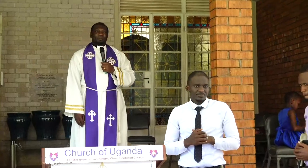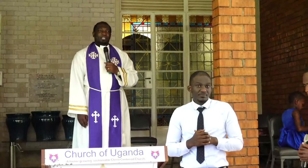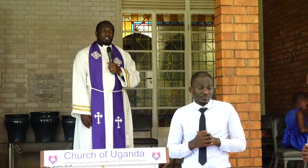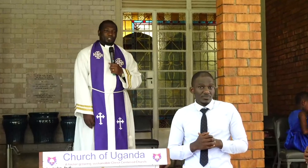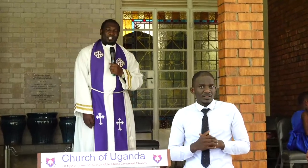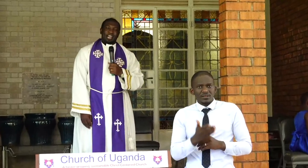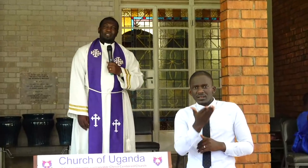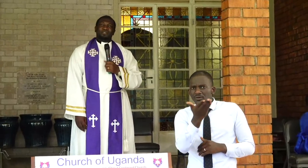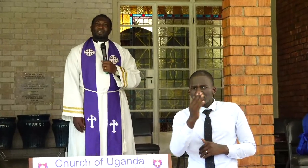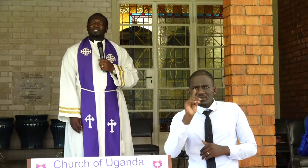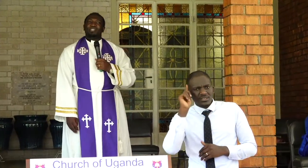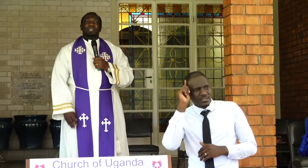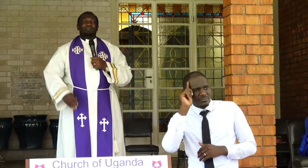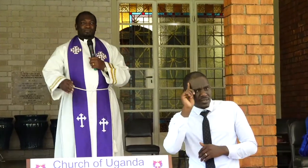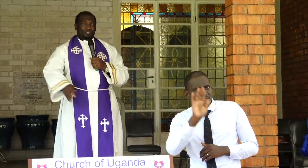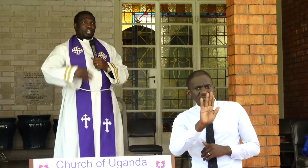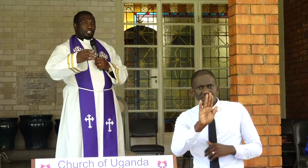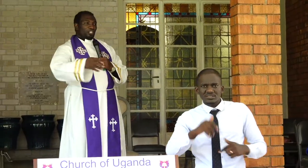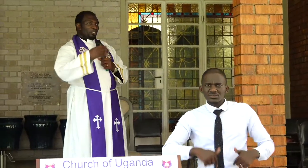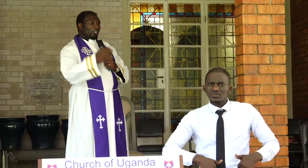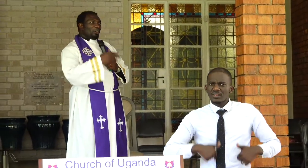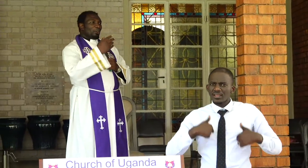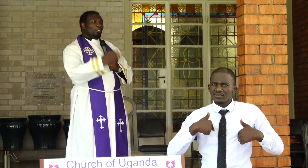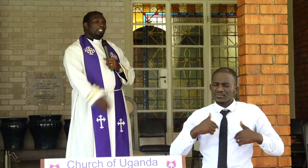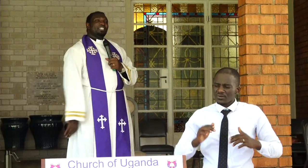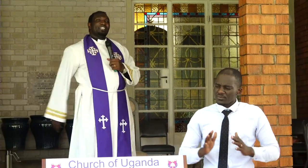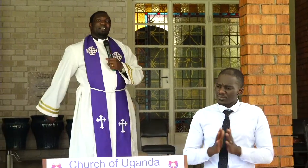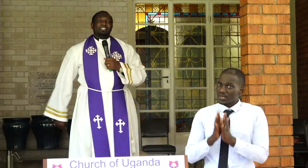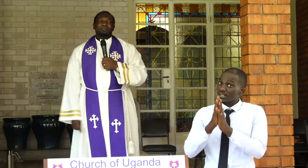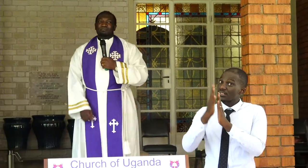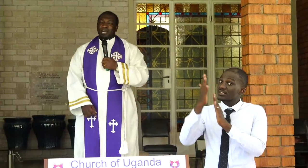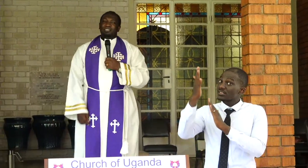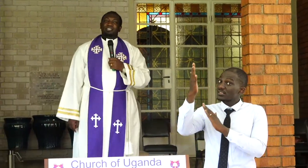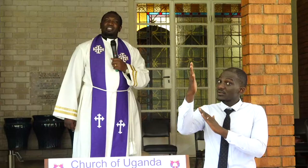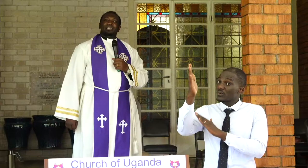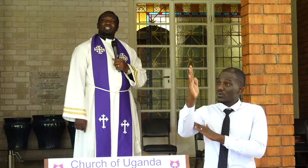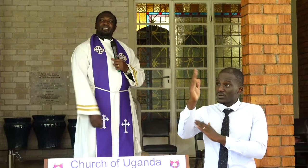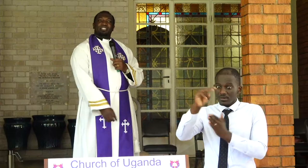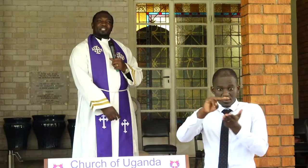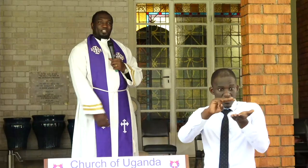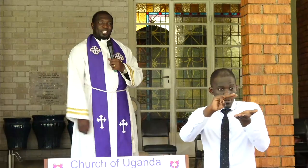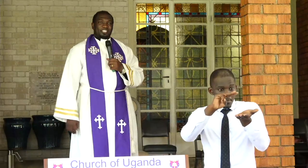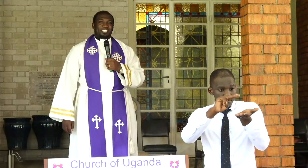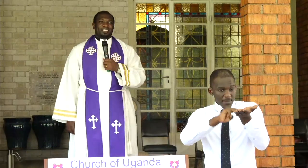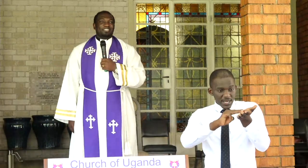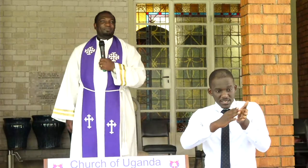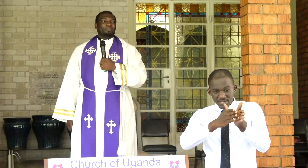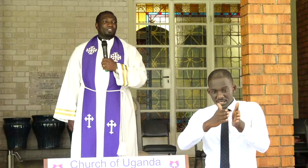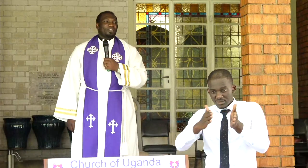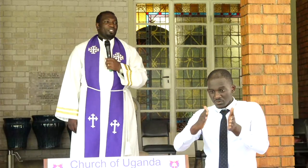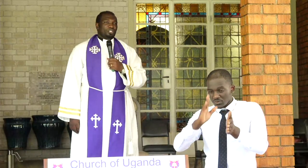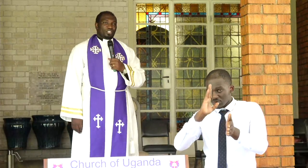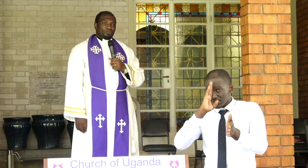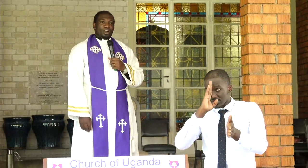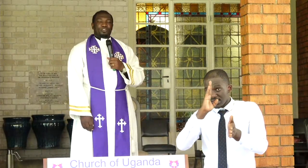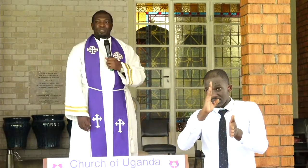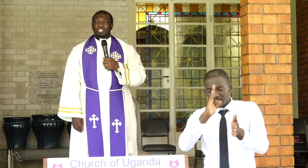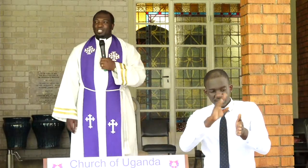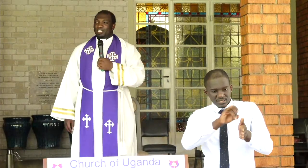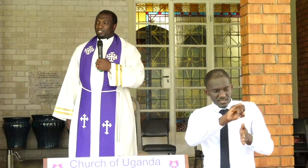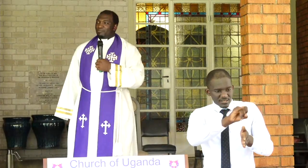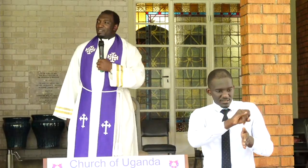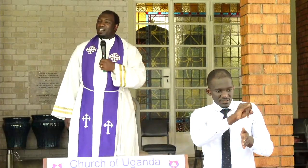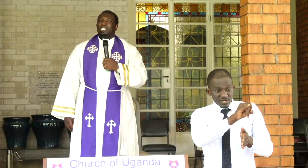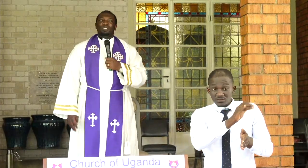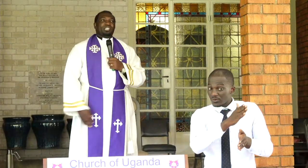Just imagine your life praising God Monday to Sunday, January